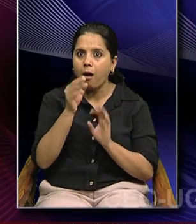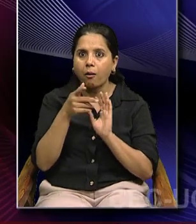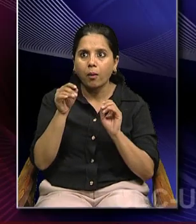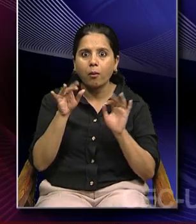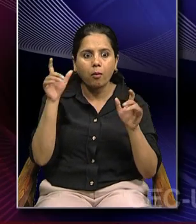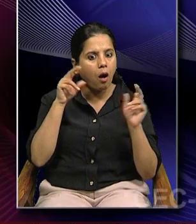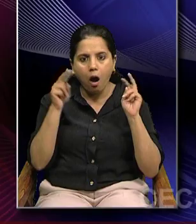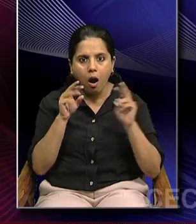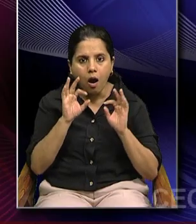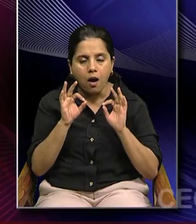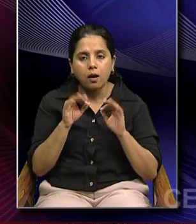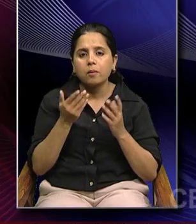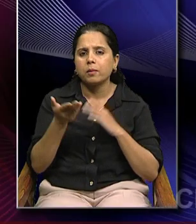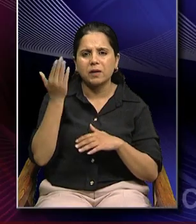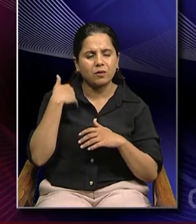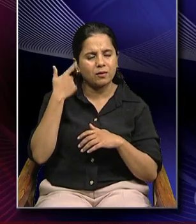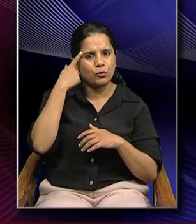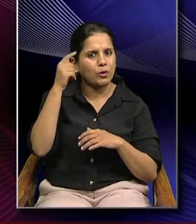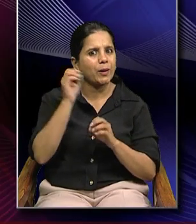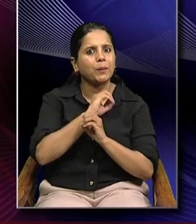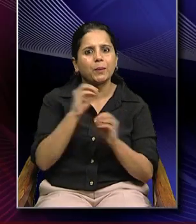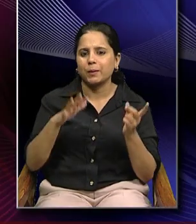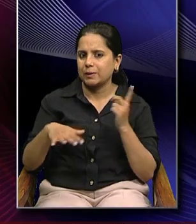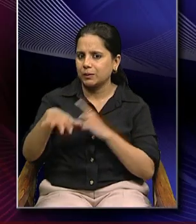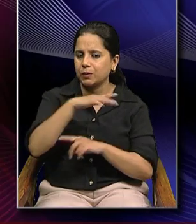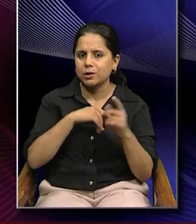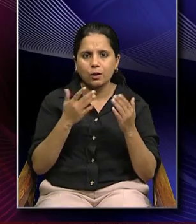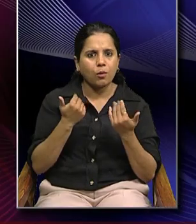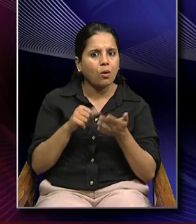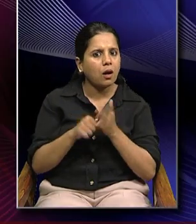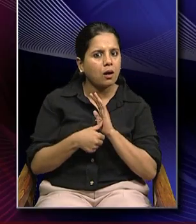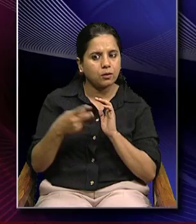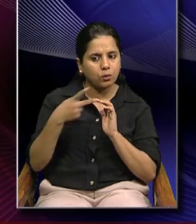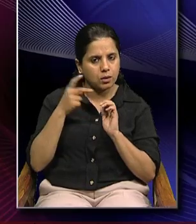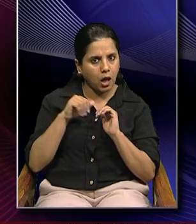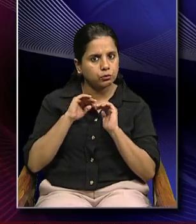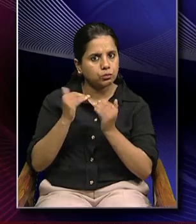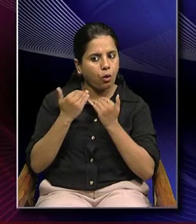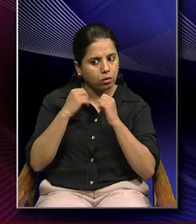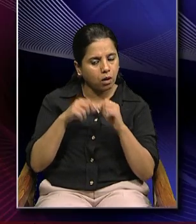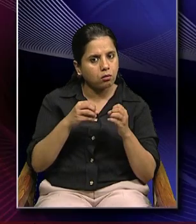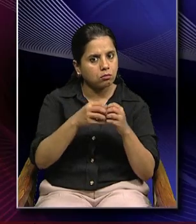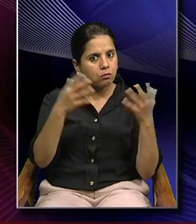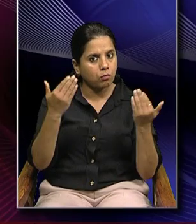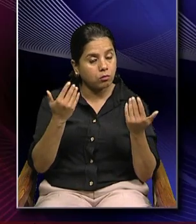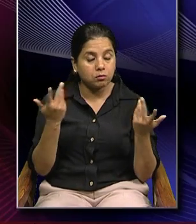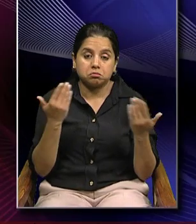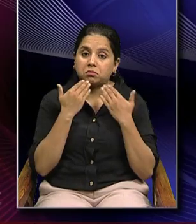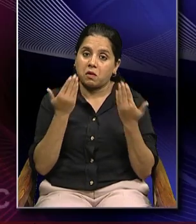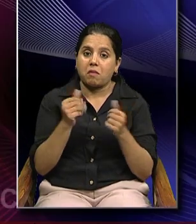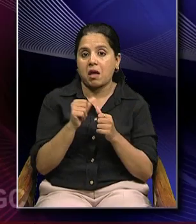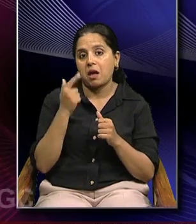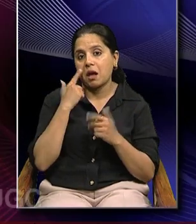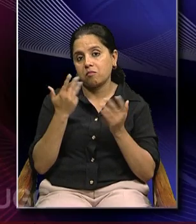not even dreamt for this kind of situation where co-creation can be a possibility. But thanks to AI and